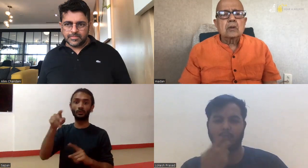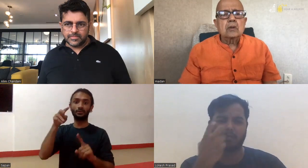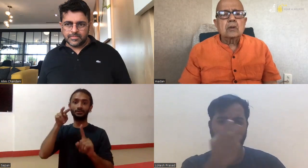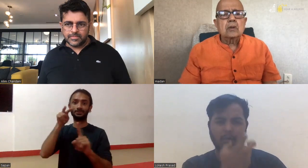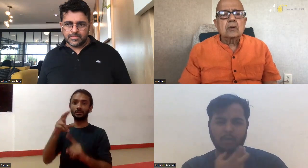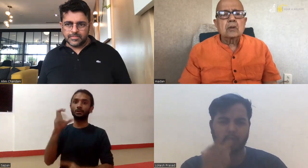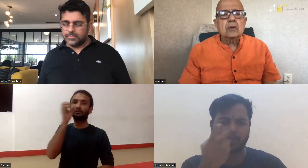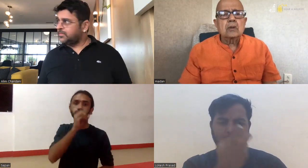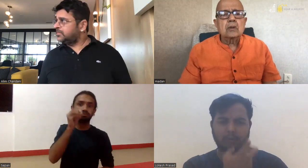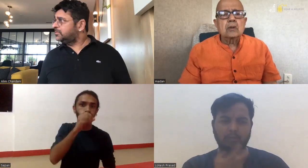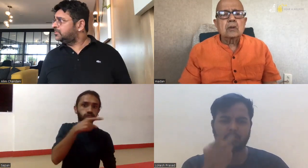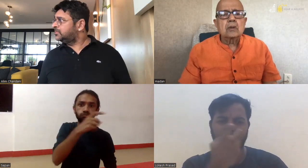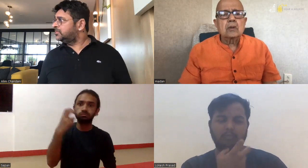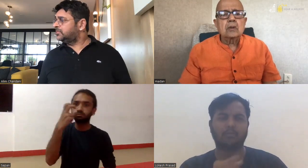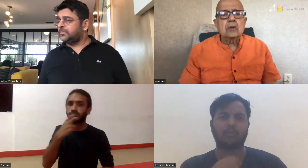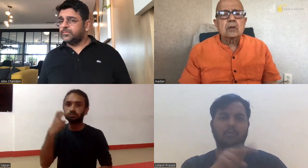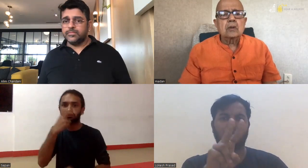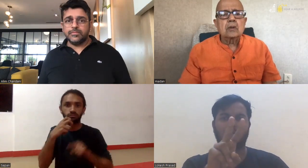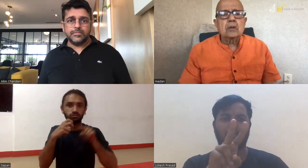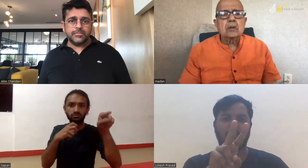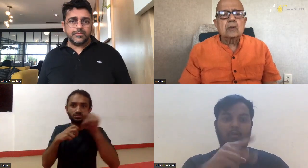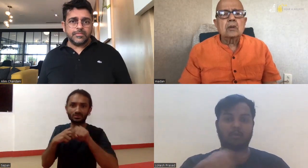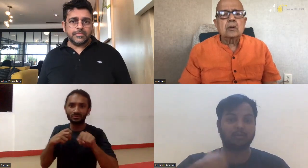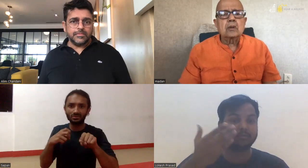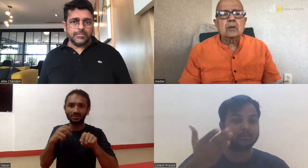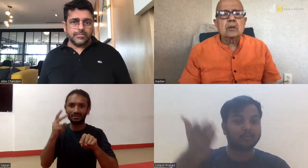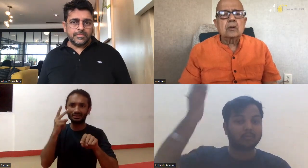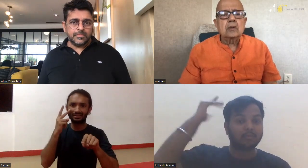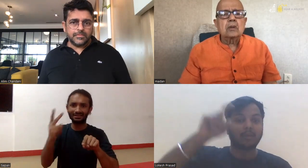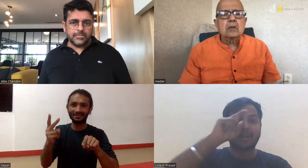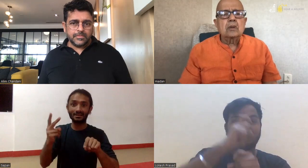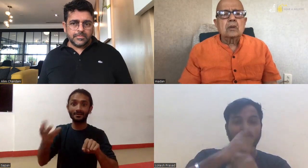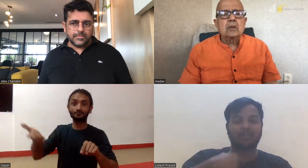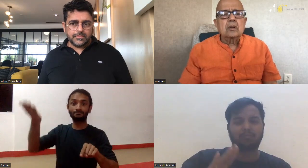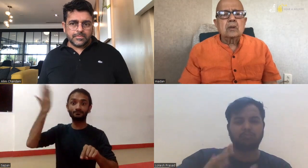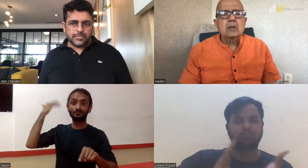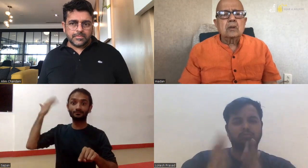start, pick up, and